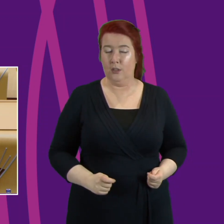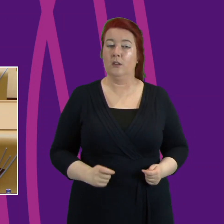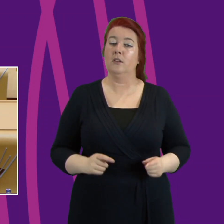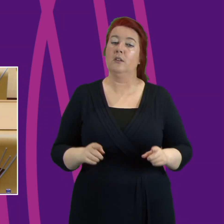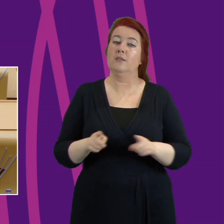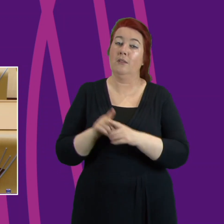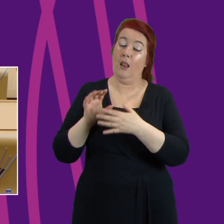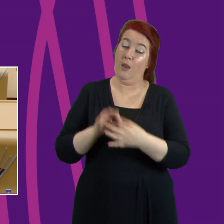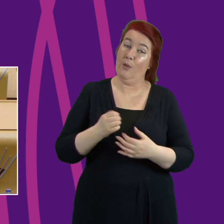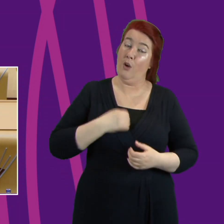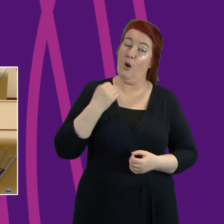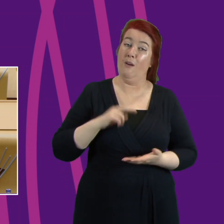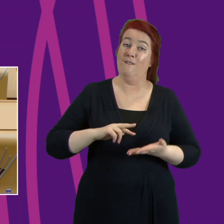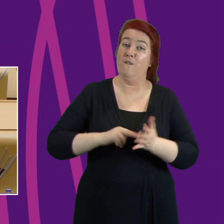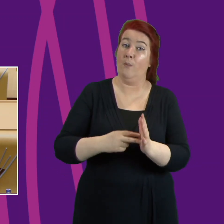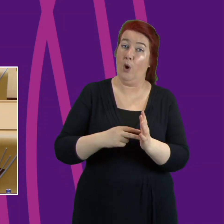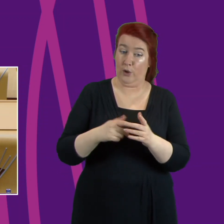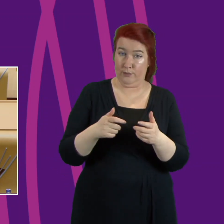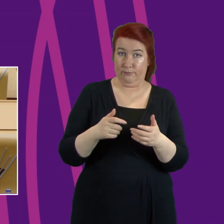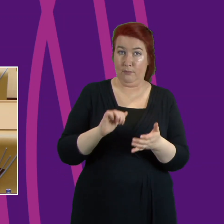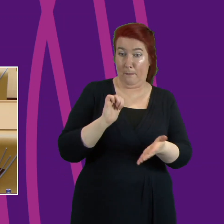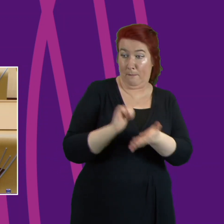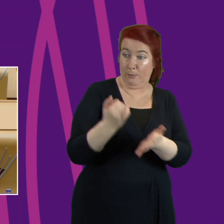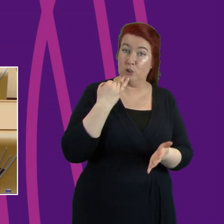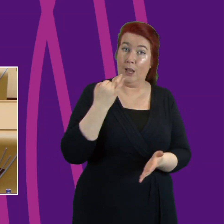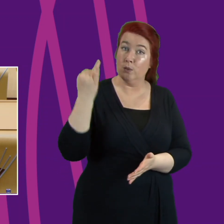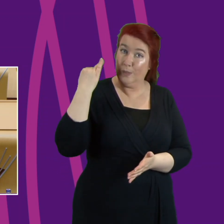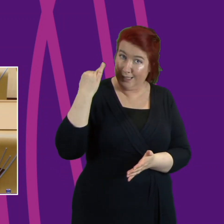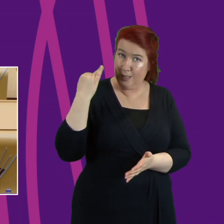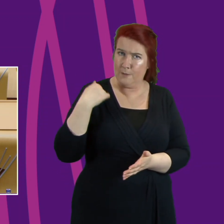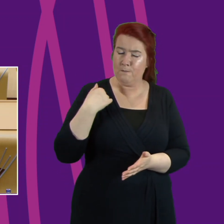for decision-making that was published last week, we need to